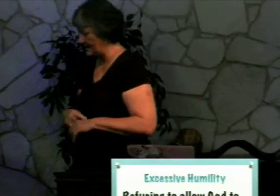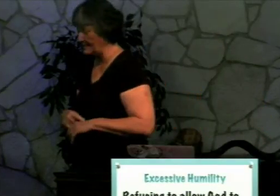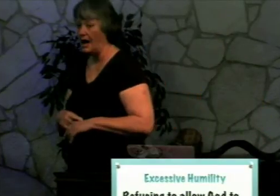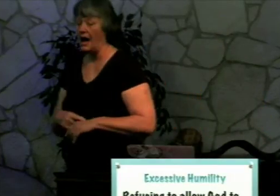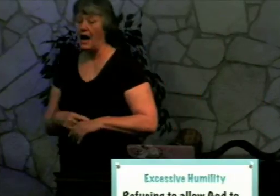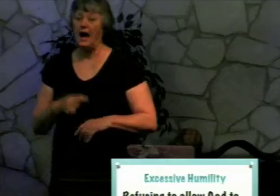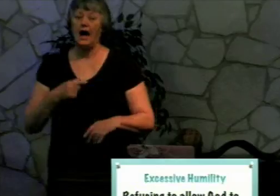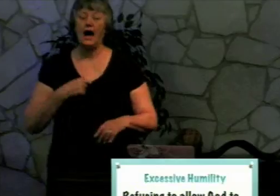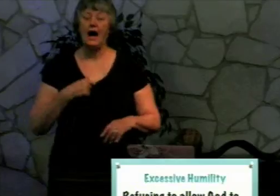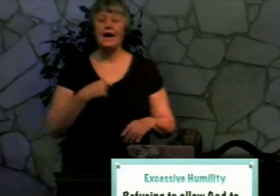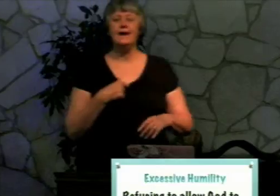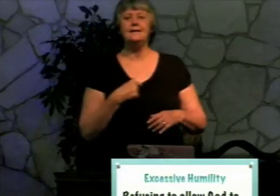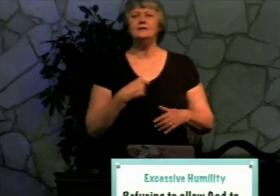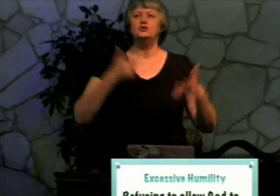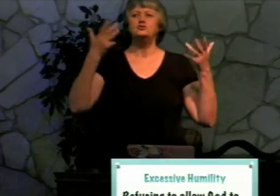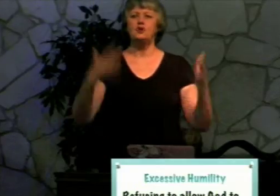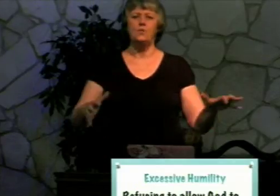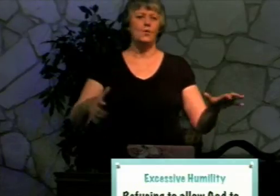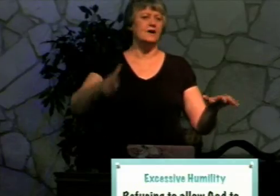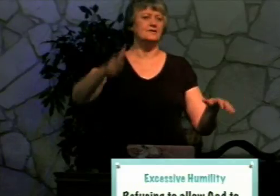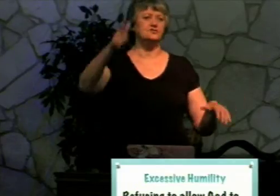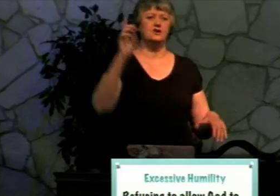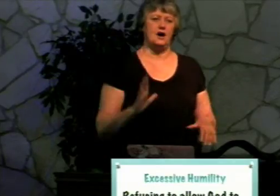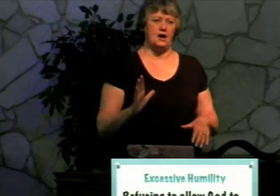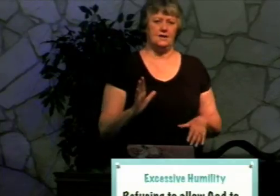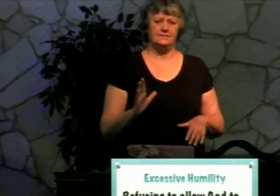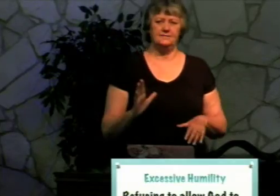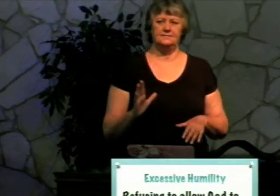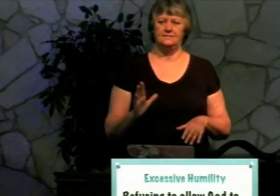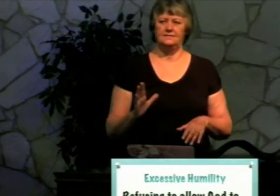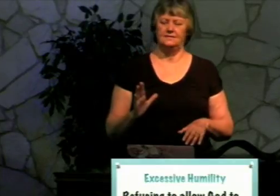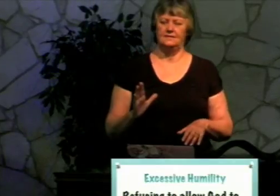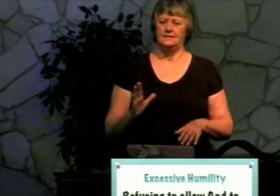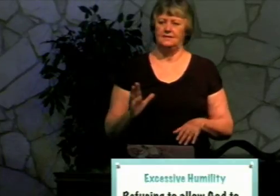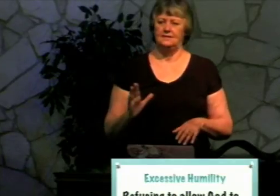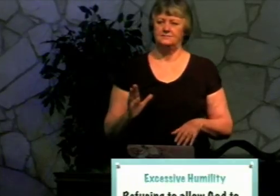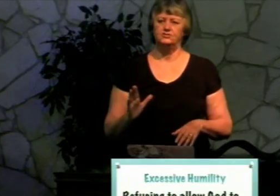told me one time, I don't want God to